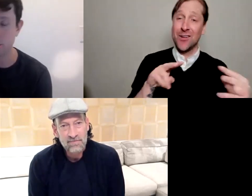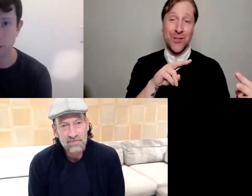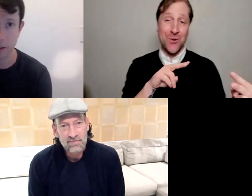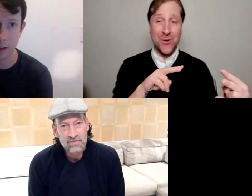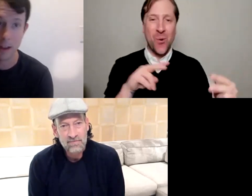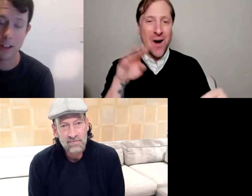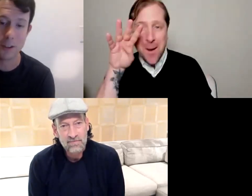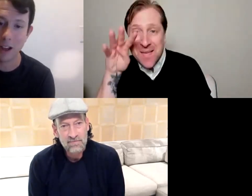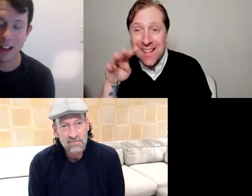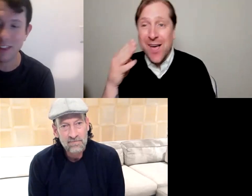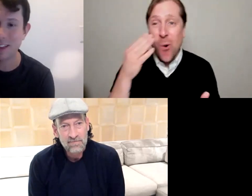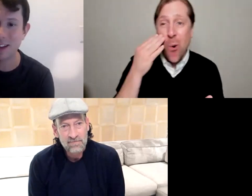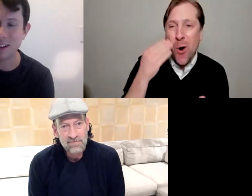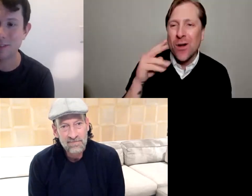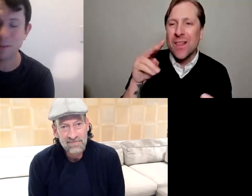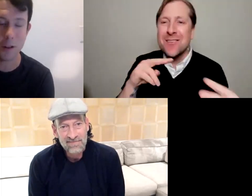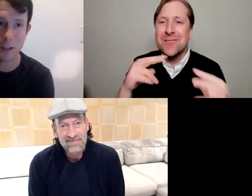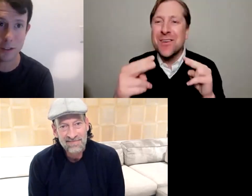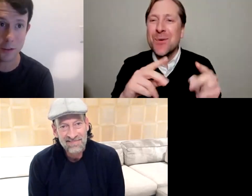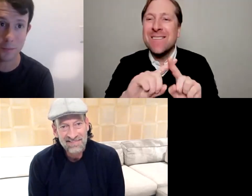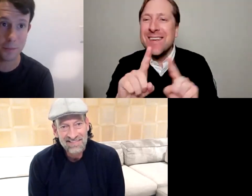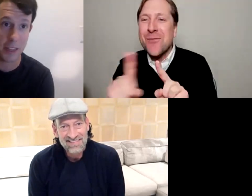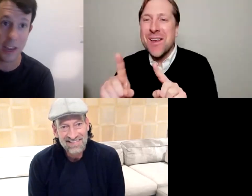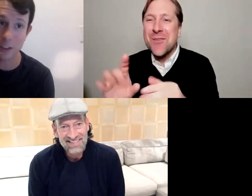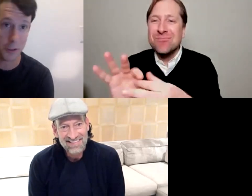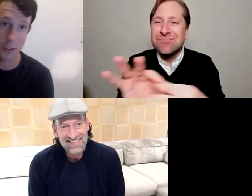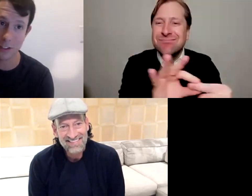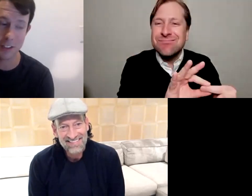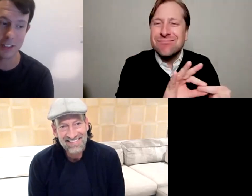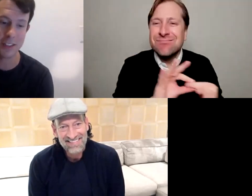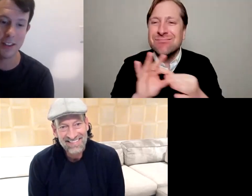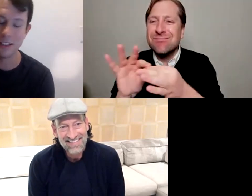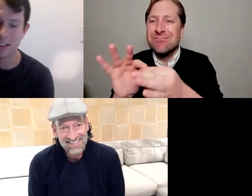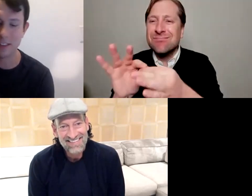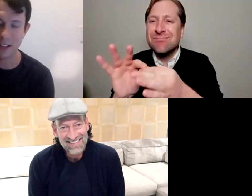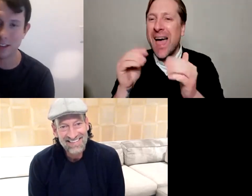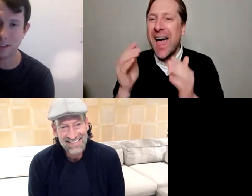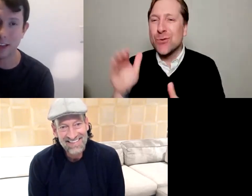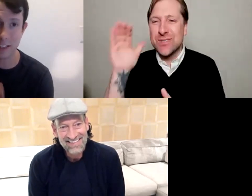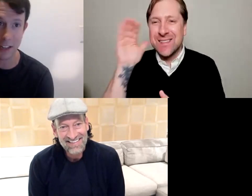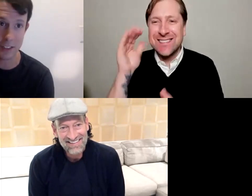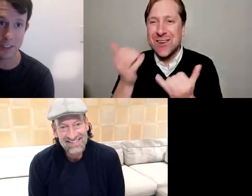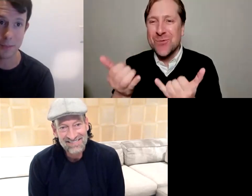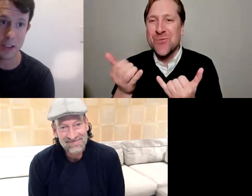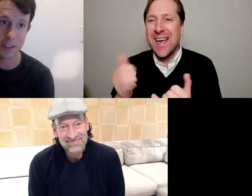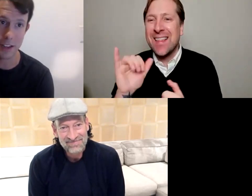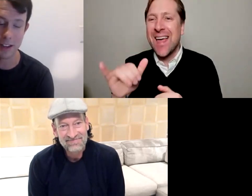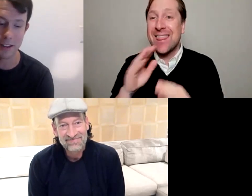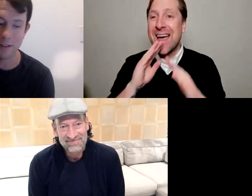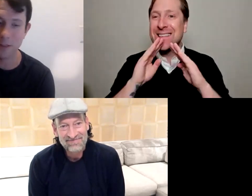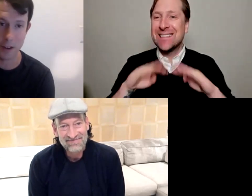whether it's Marlee. And so I think that for all the, you know, the actors who are listening to this, that's like silence, that